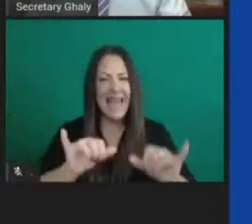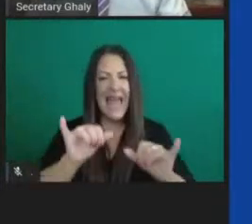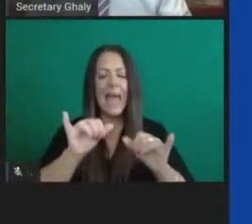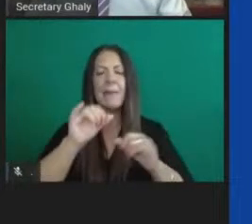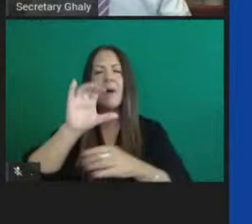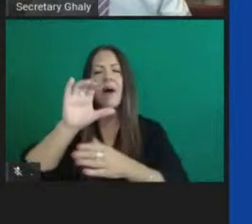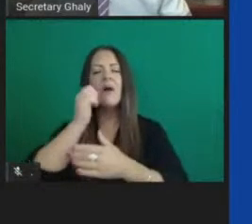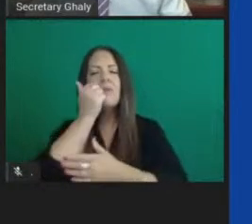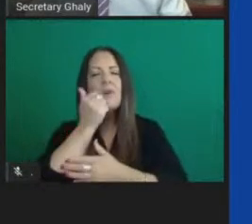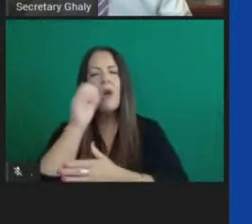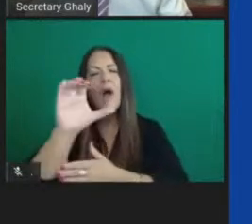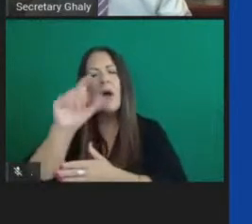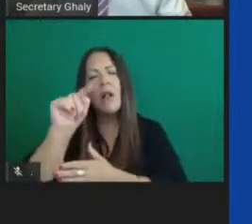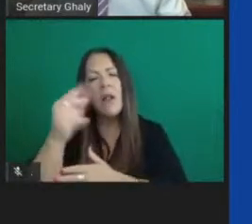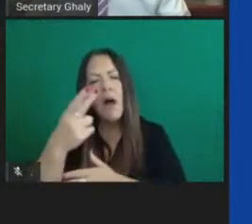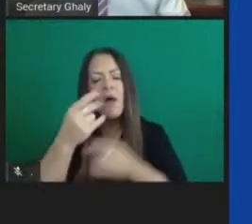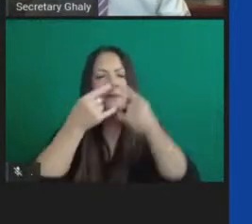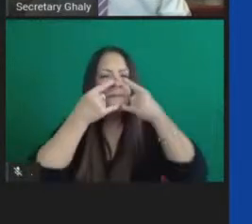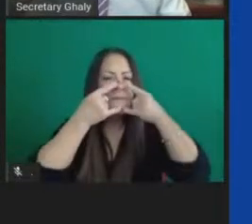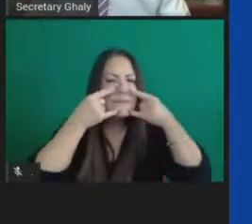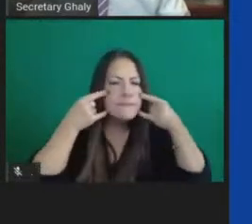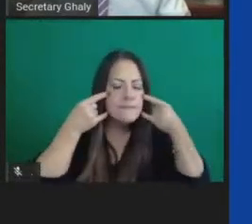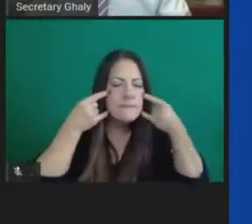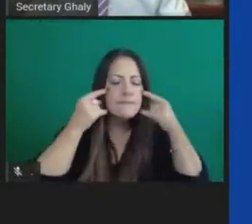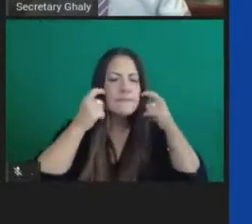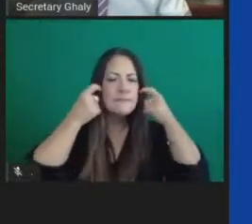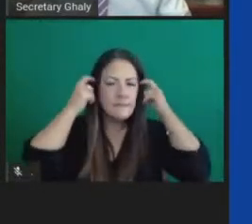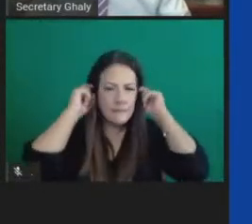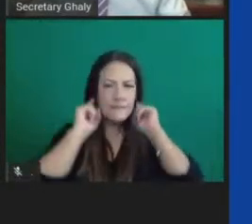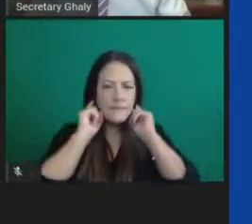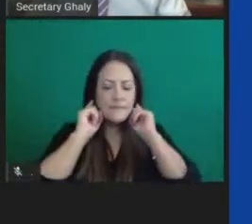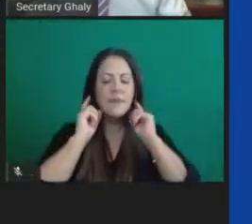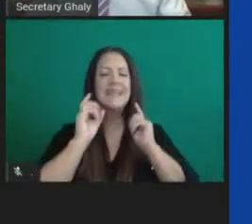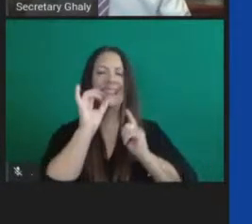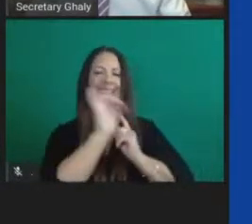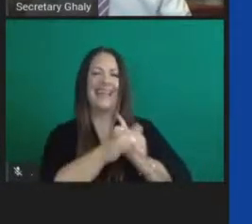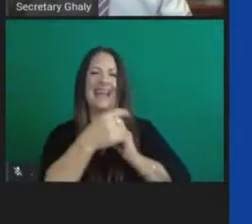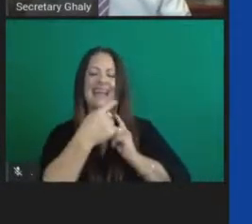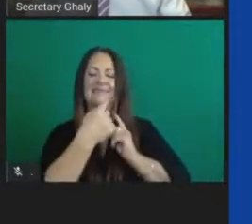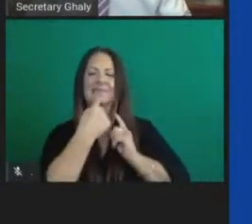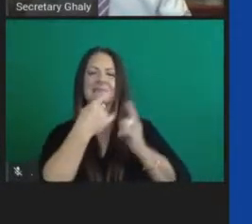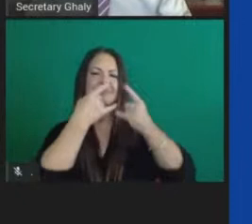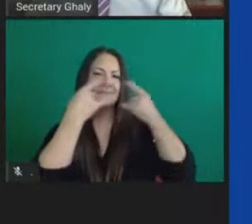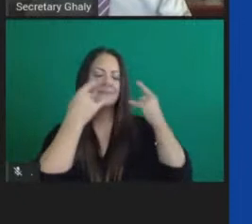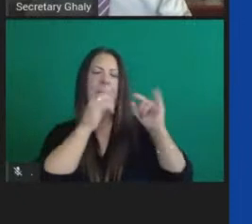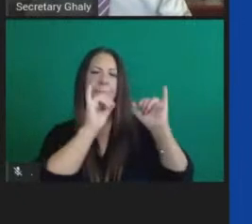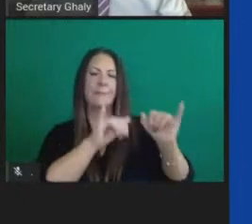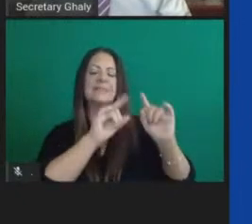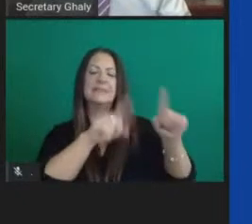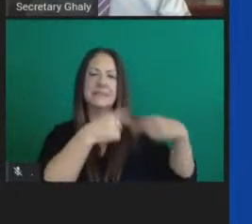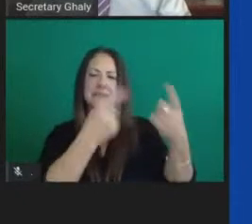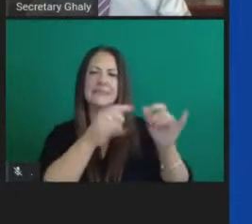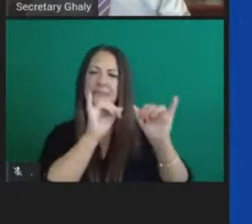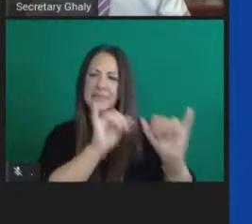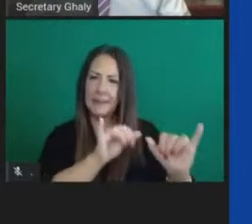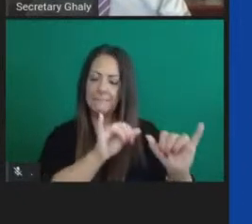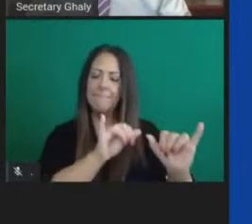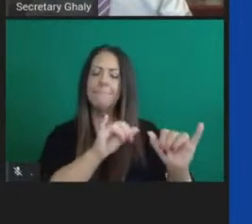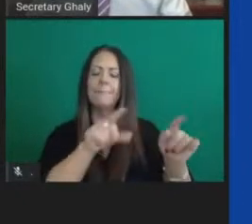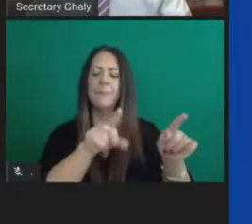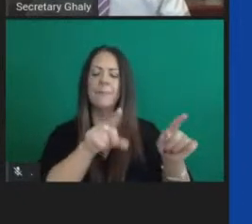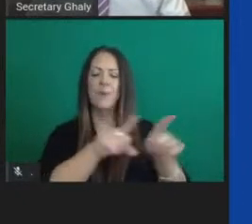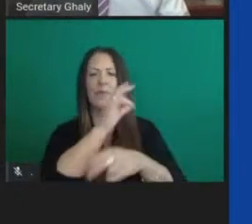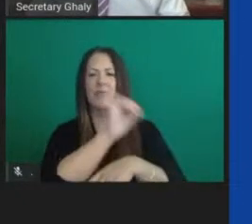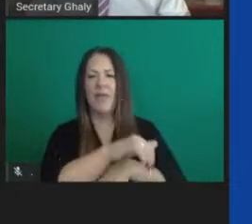when you go to outdoor events, when you go to the grocery store, or wherever you might be visiting with your face